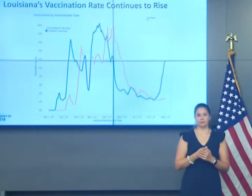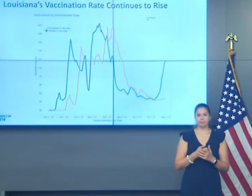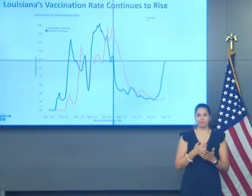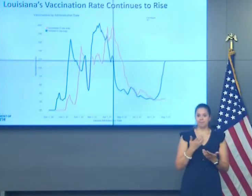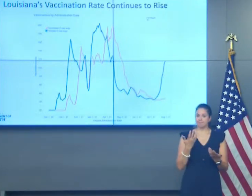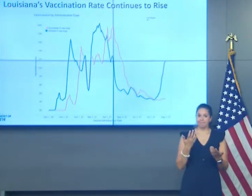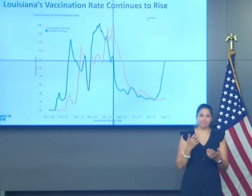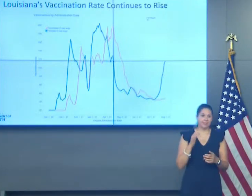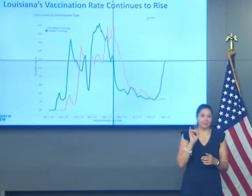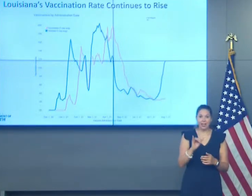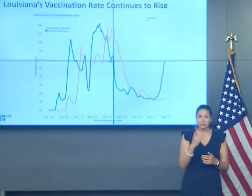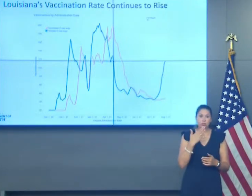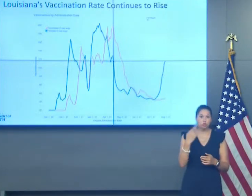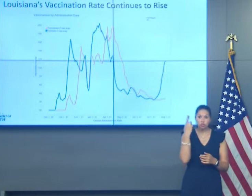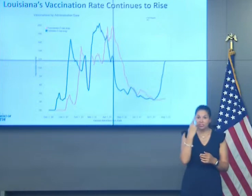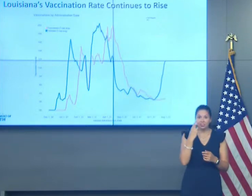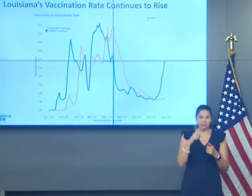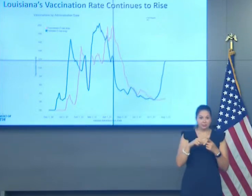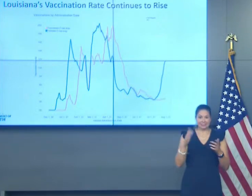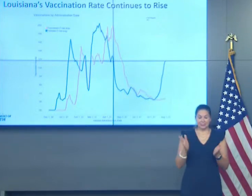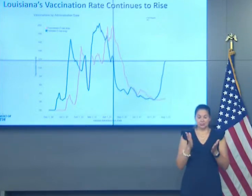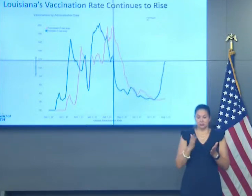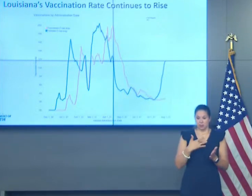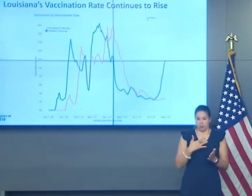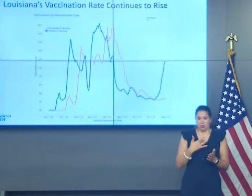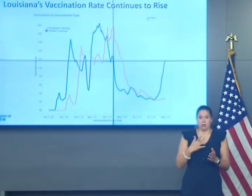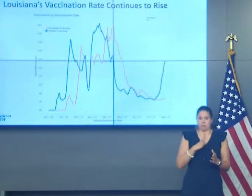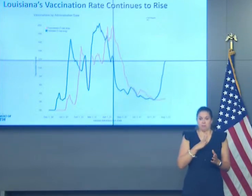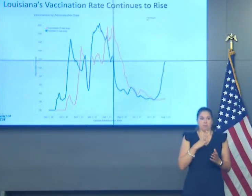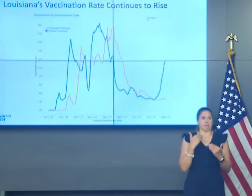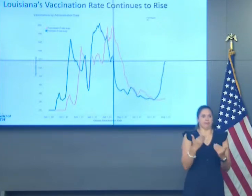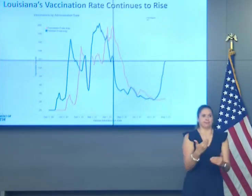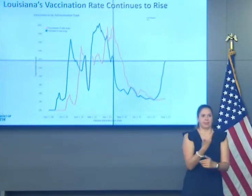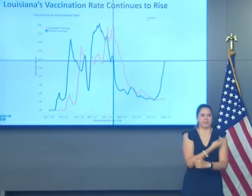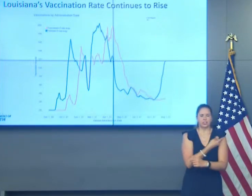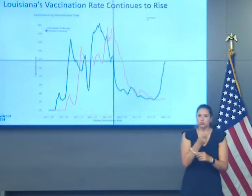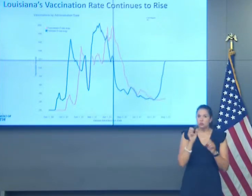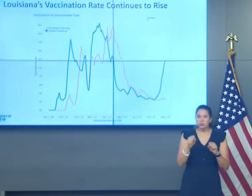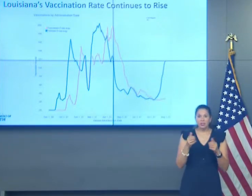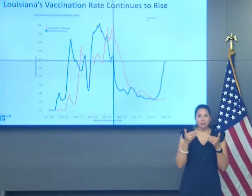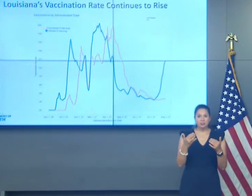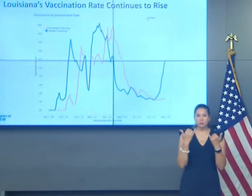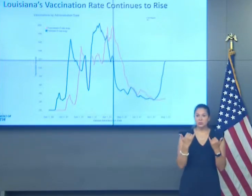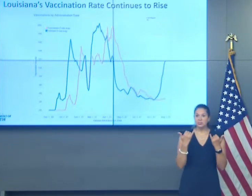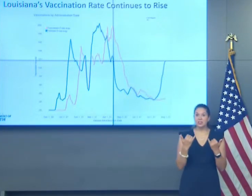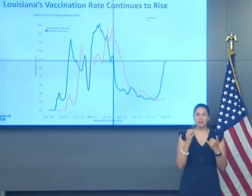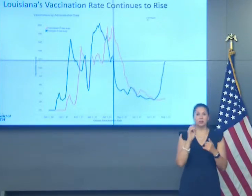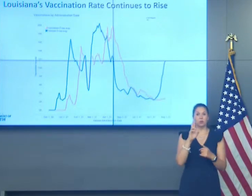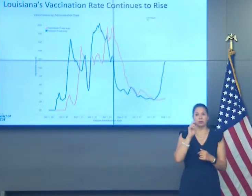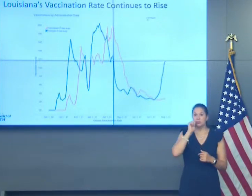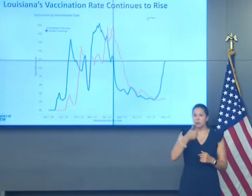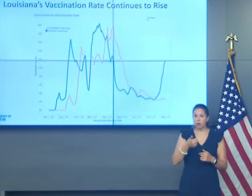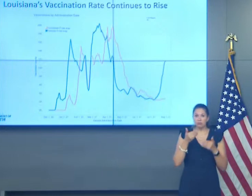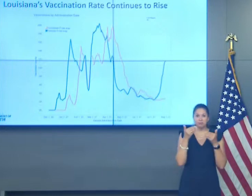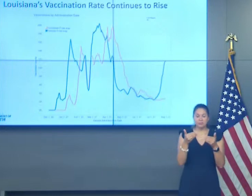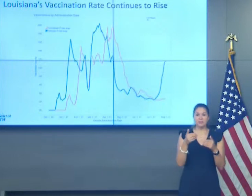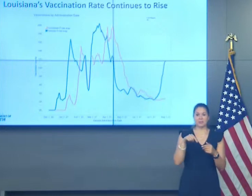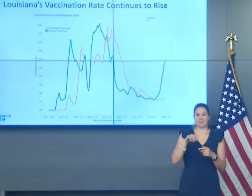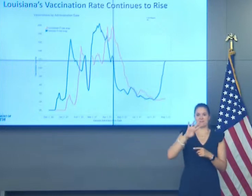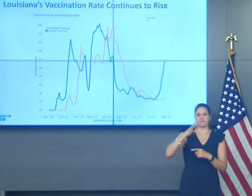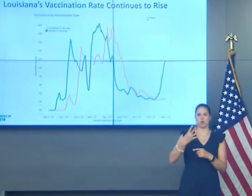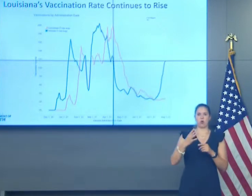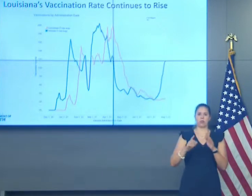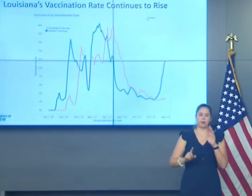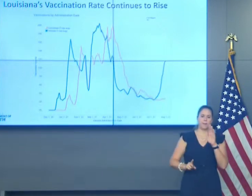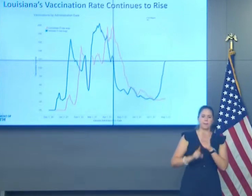that's as good a reason as any to get vaccinated, and you can do so today. You can do so tomorrow. This is our fourth